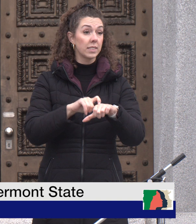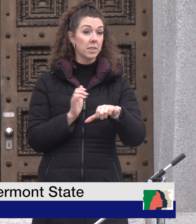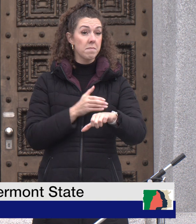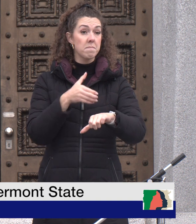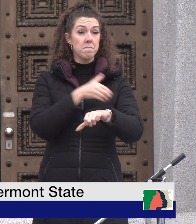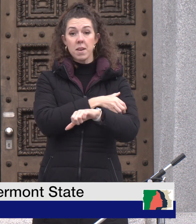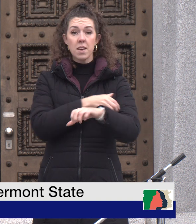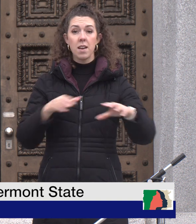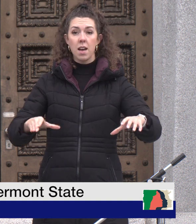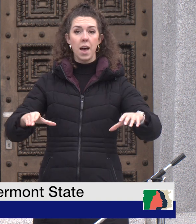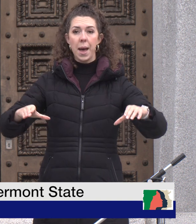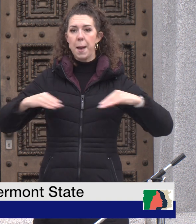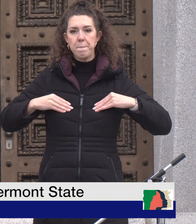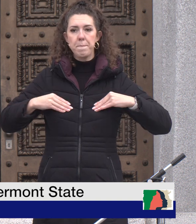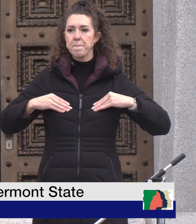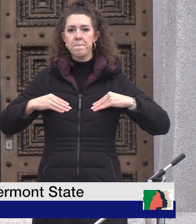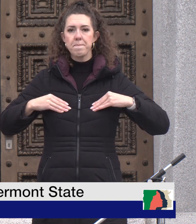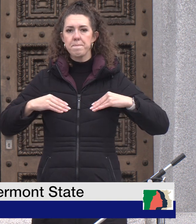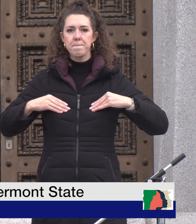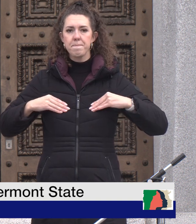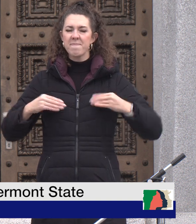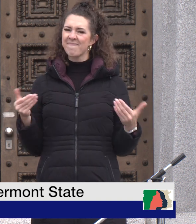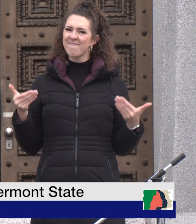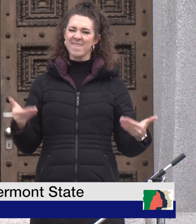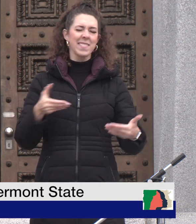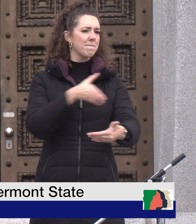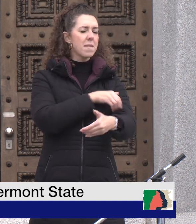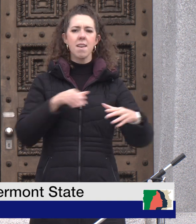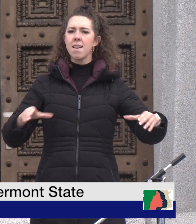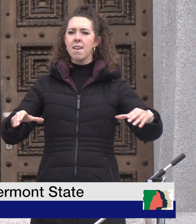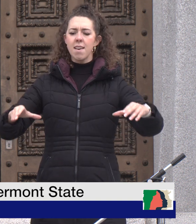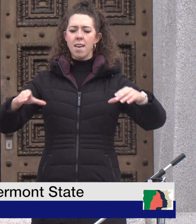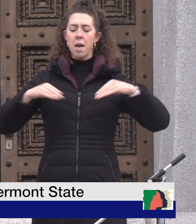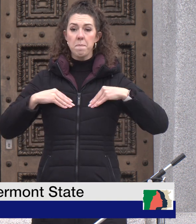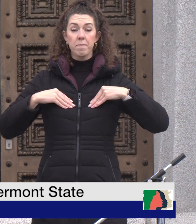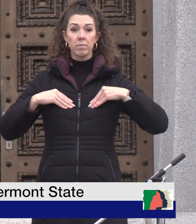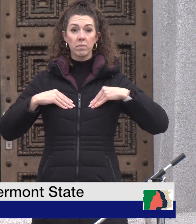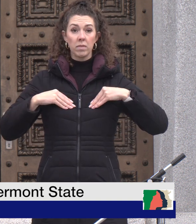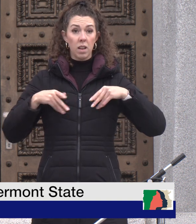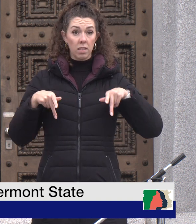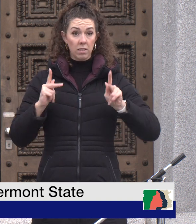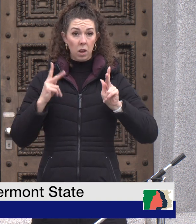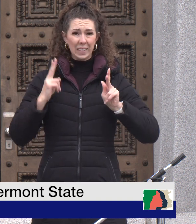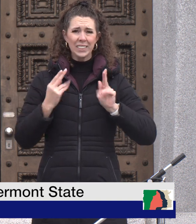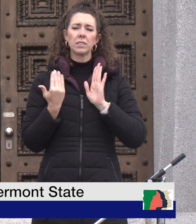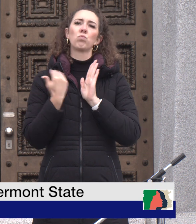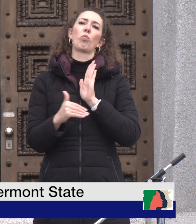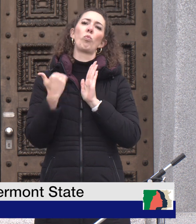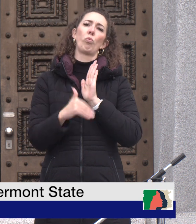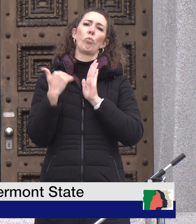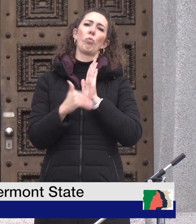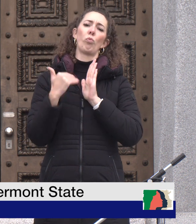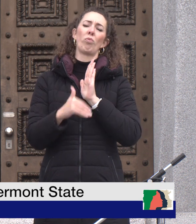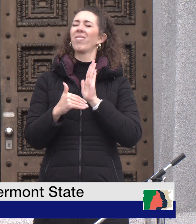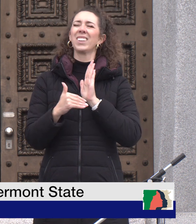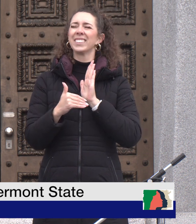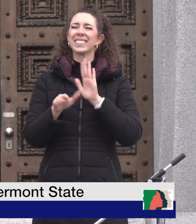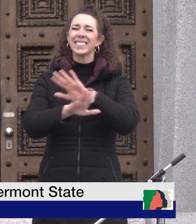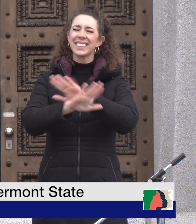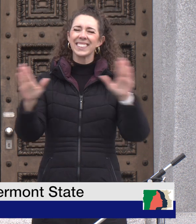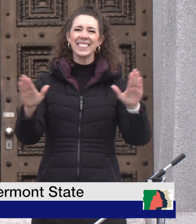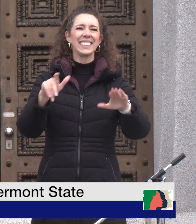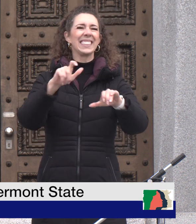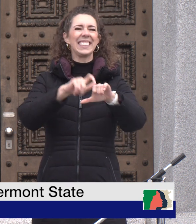power right now and no longer recount history, but it's time to bend it to our